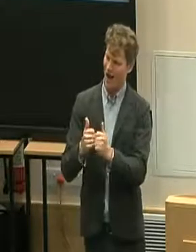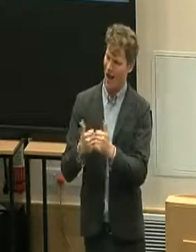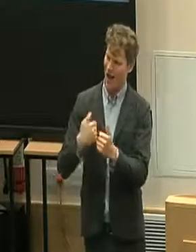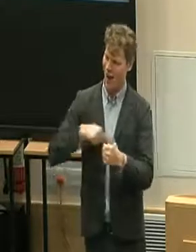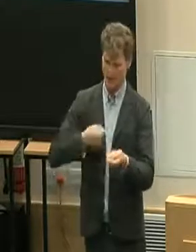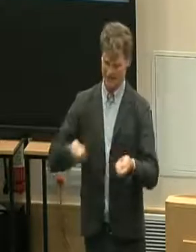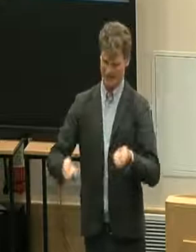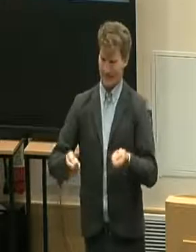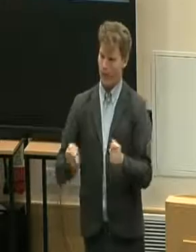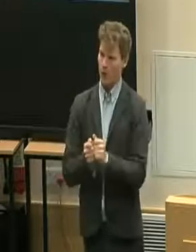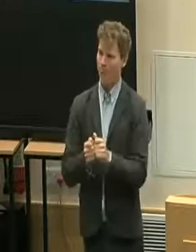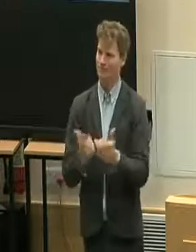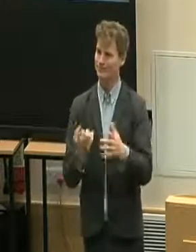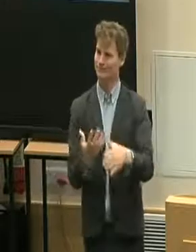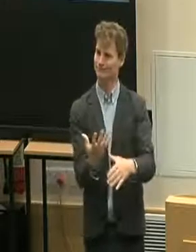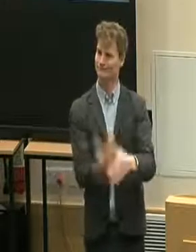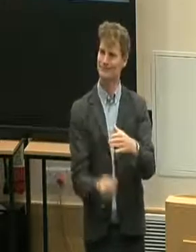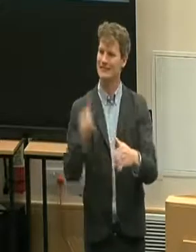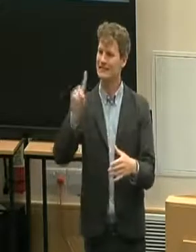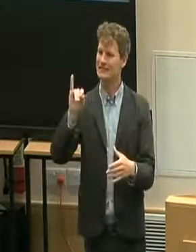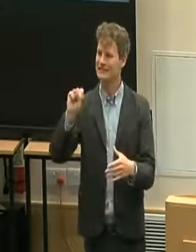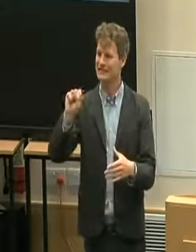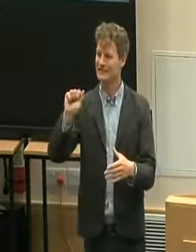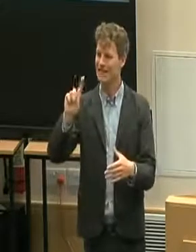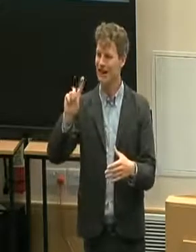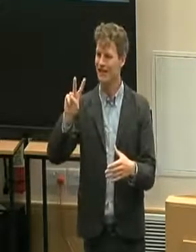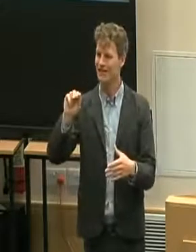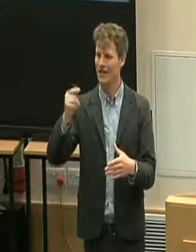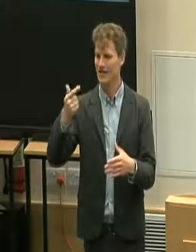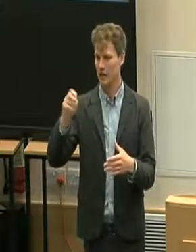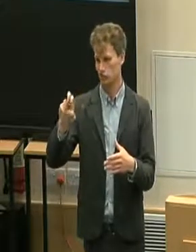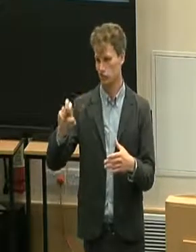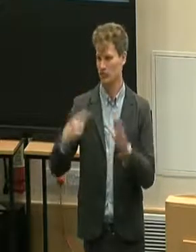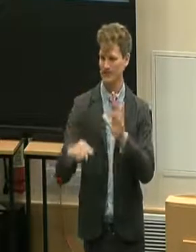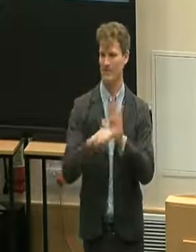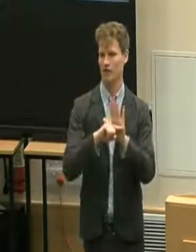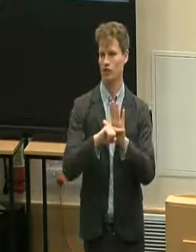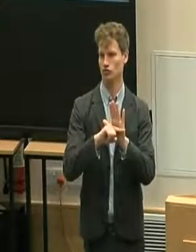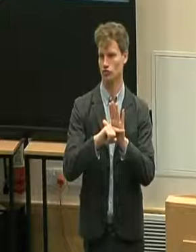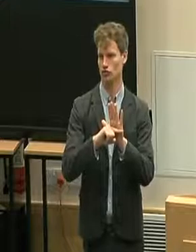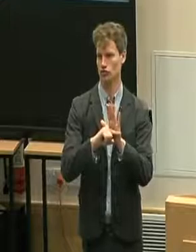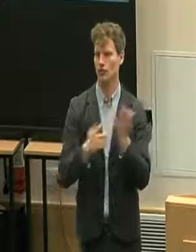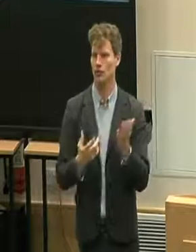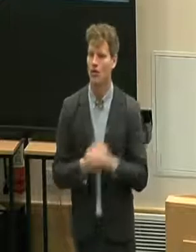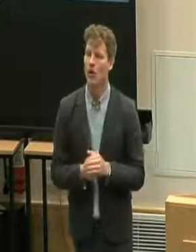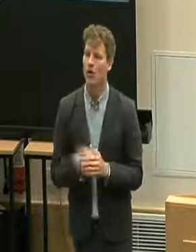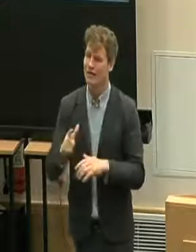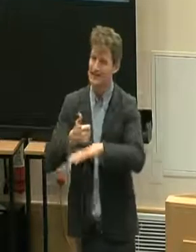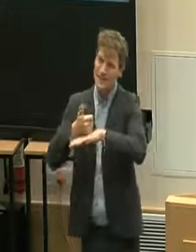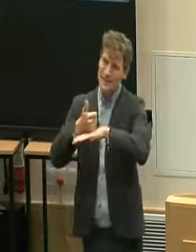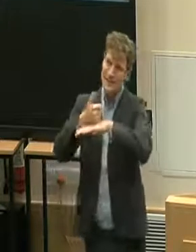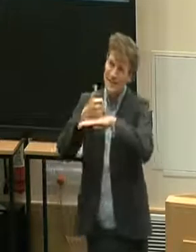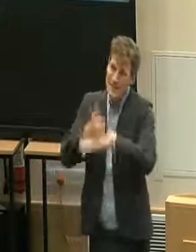The basic need approach does not recognize rights, does not recognize entitlements. It is based fundamentally